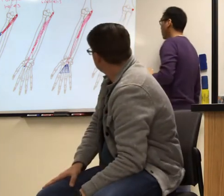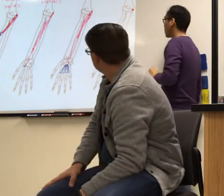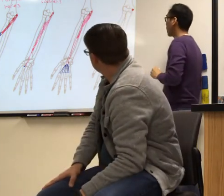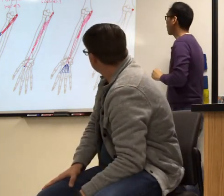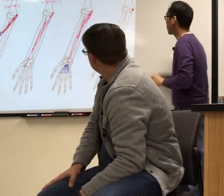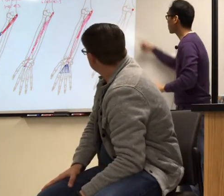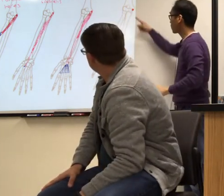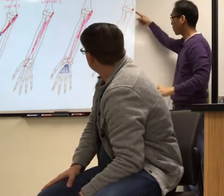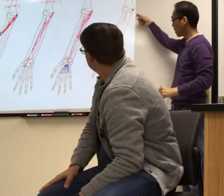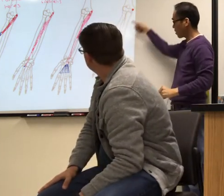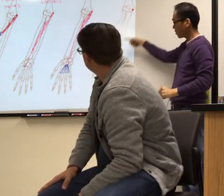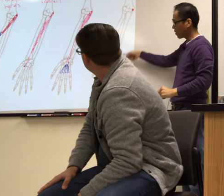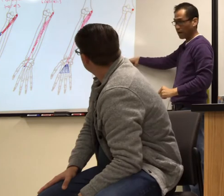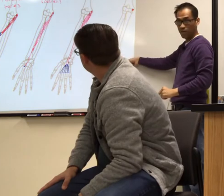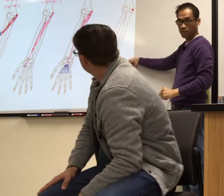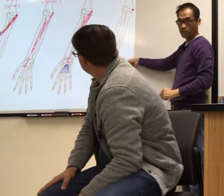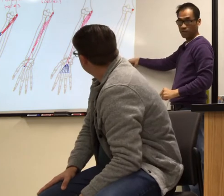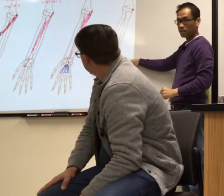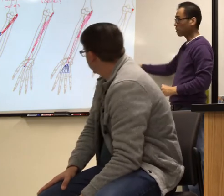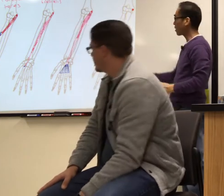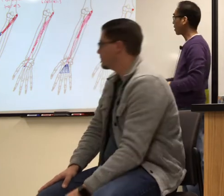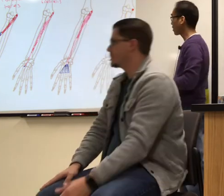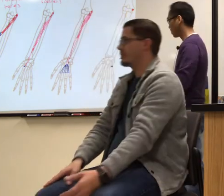Right. Put the dot there. So from there to there.